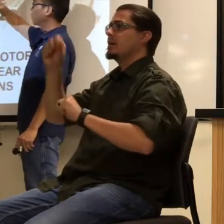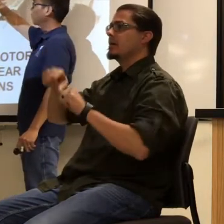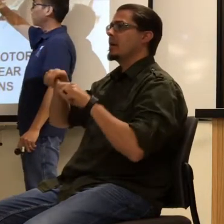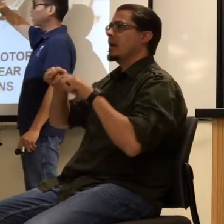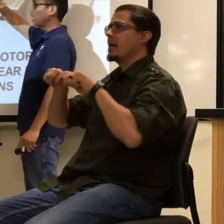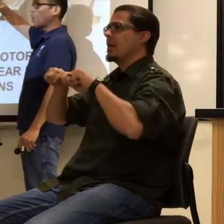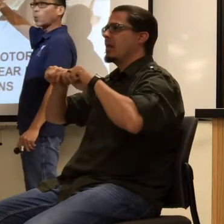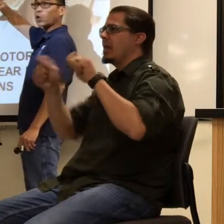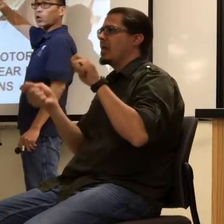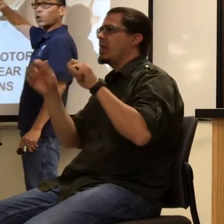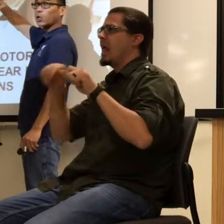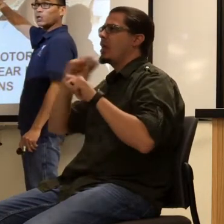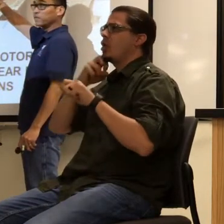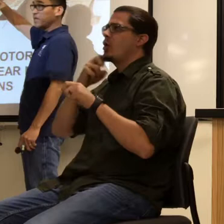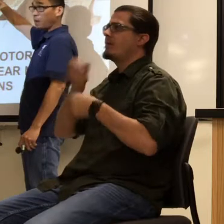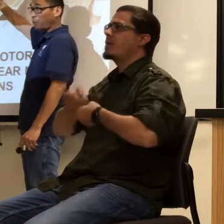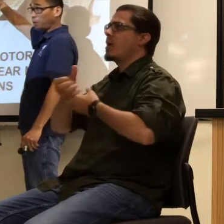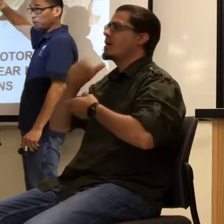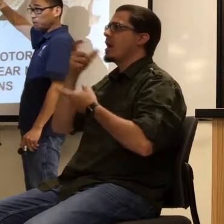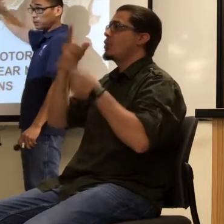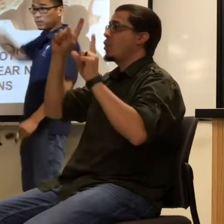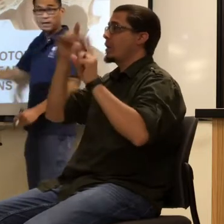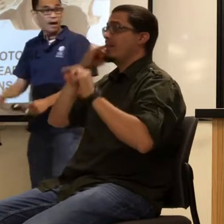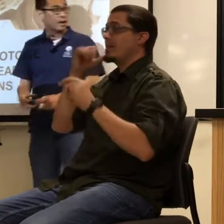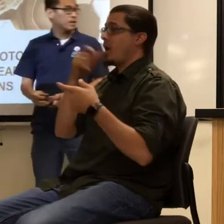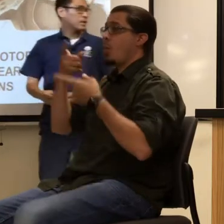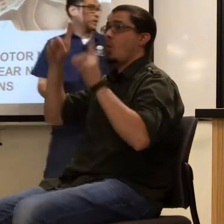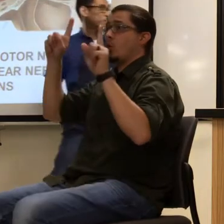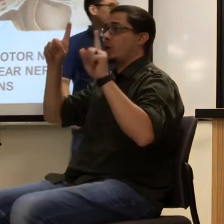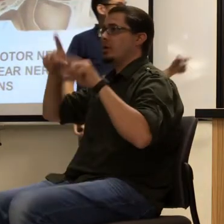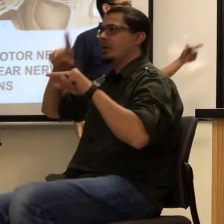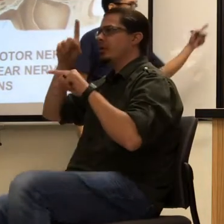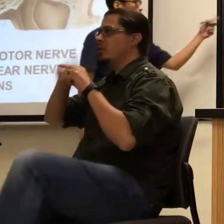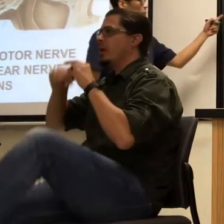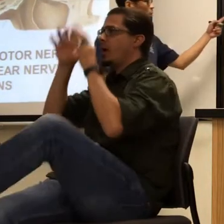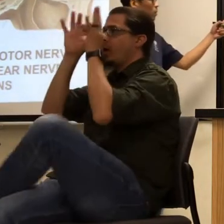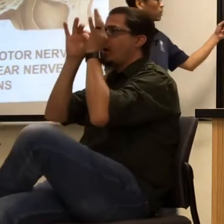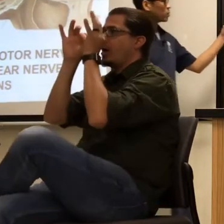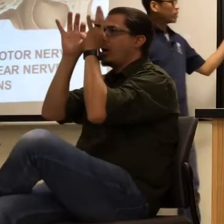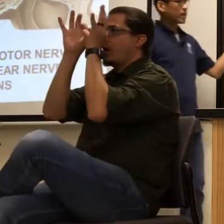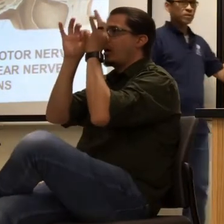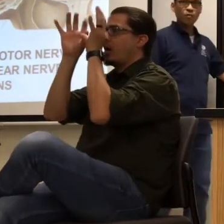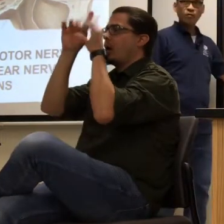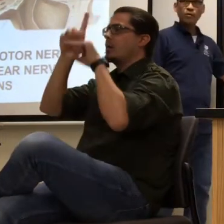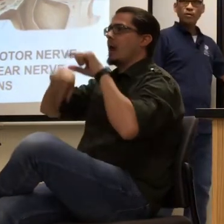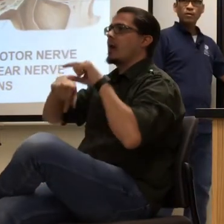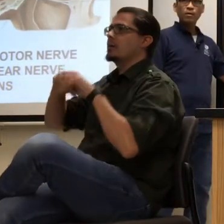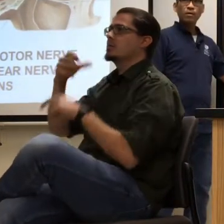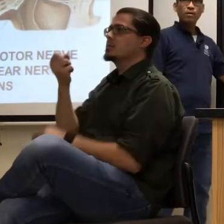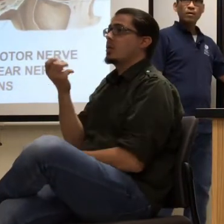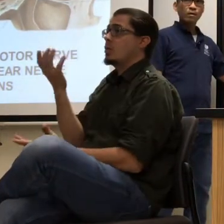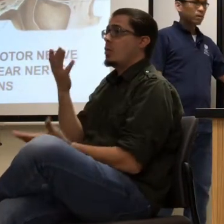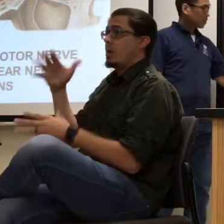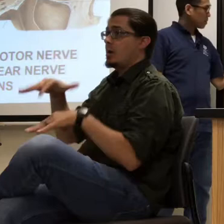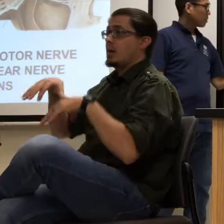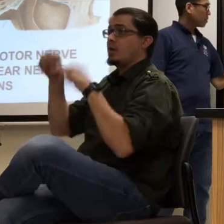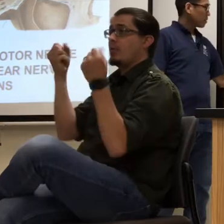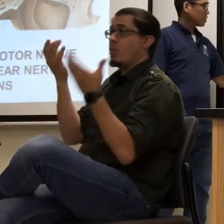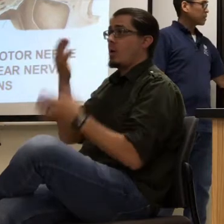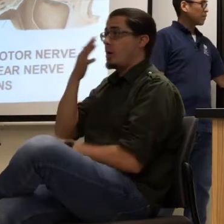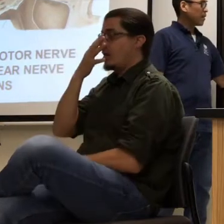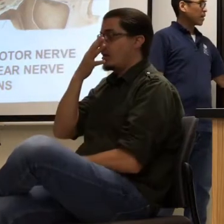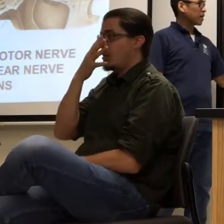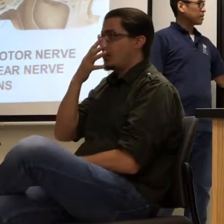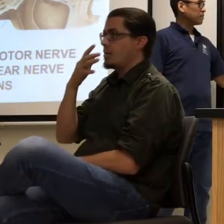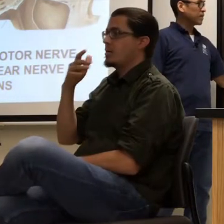that nerve, make it not work. If it's not working, you cannot constrict the pupil, so it takes over.